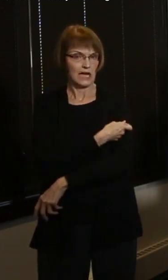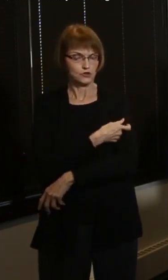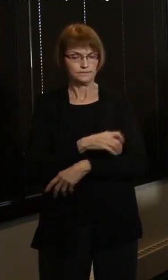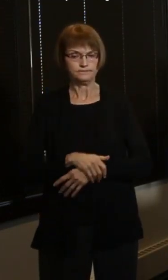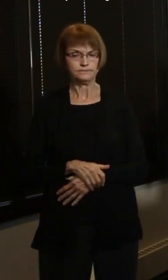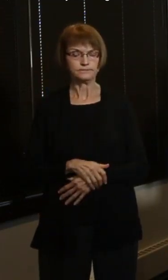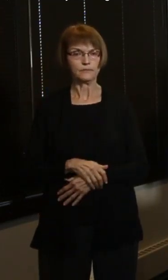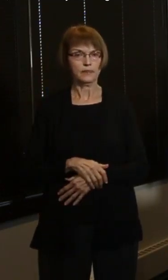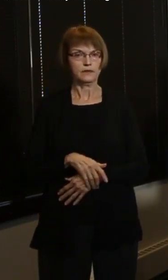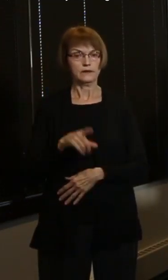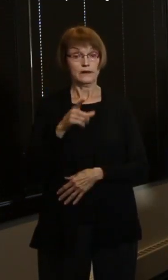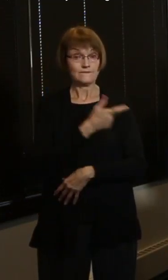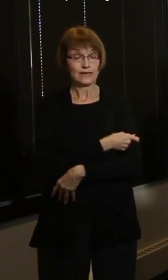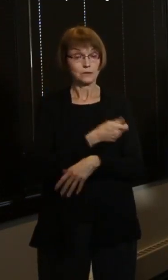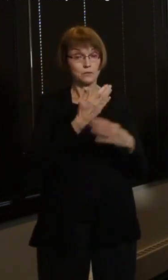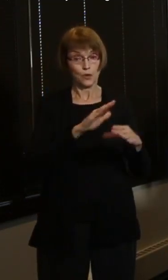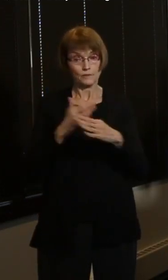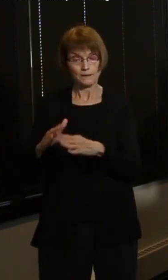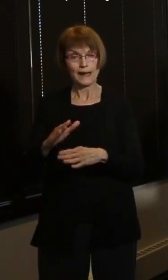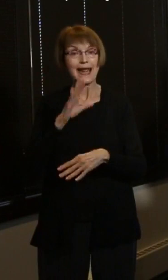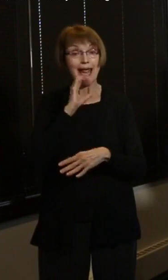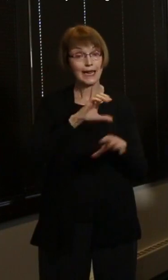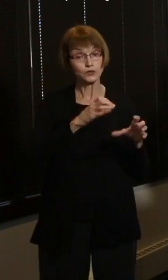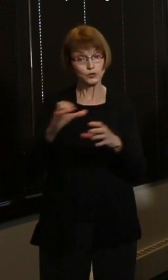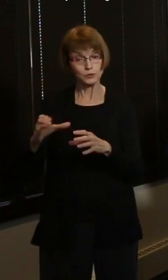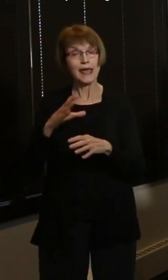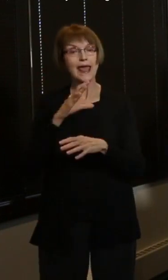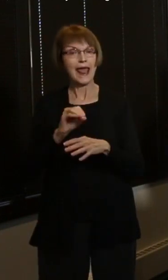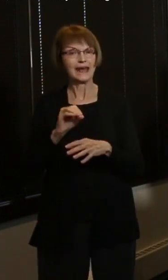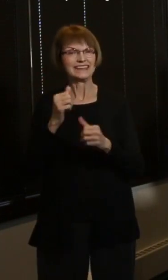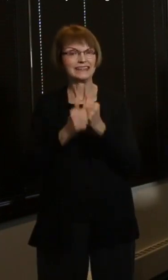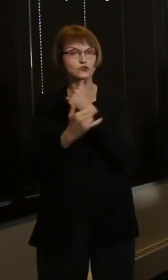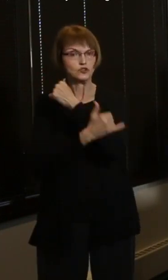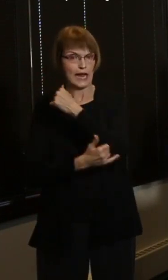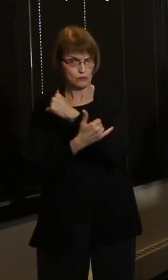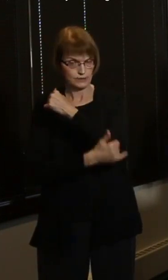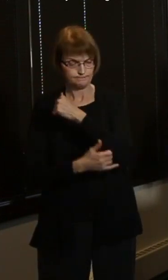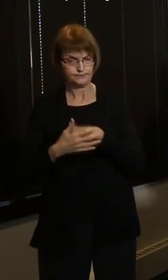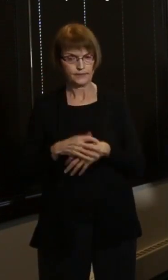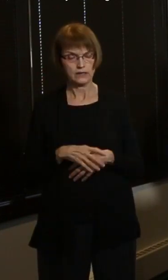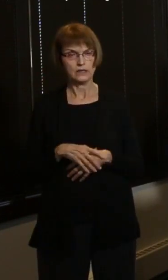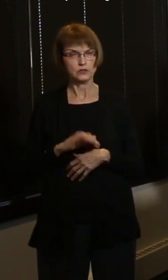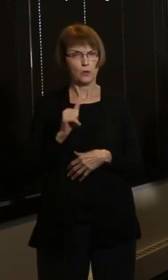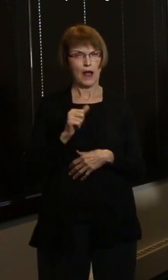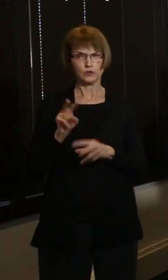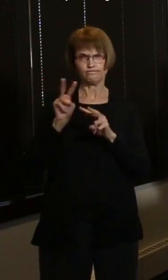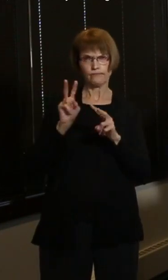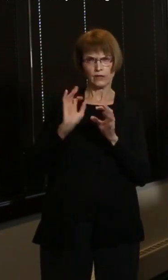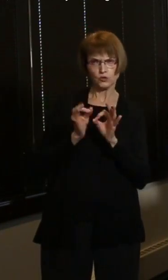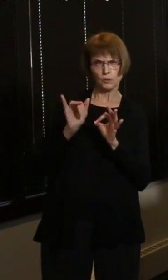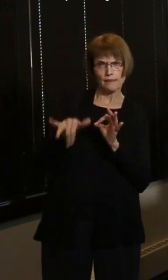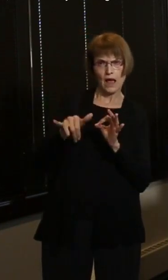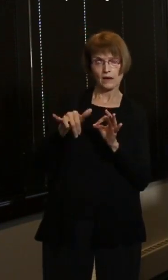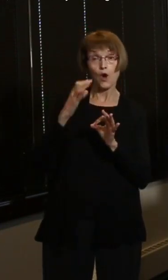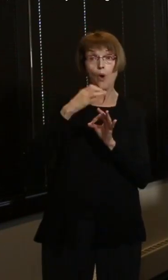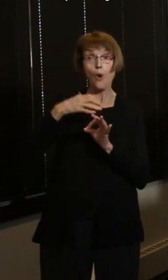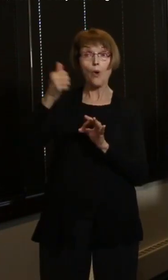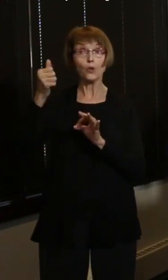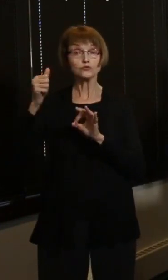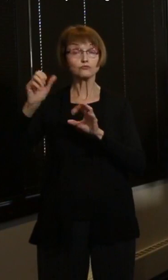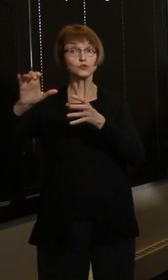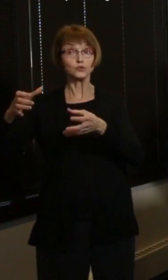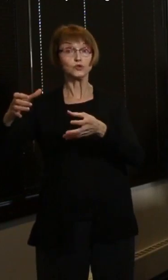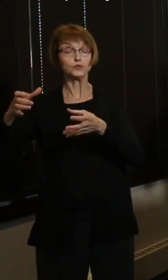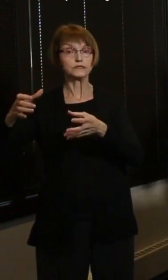is vaccinations broken out by age cohort as well as by county. And so the way to look at this is the older cohorts